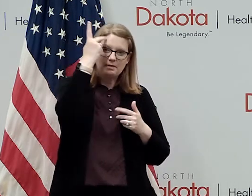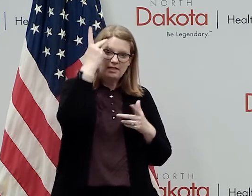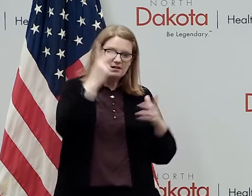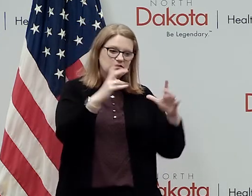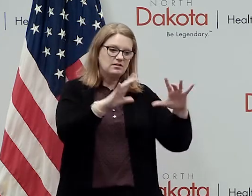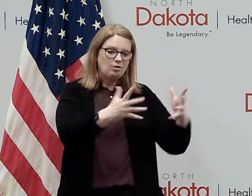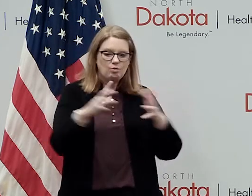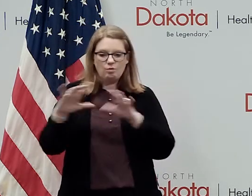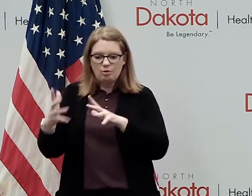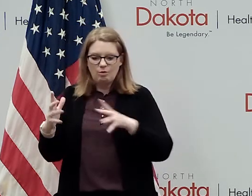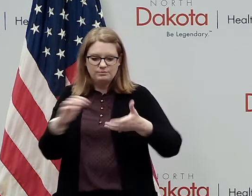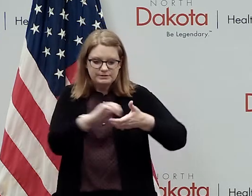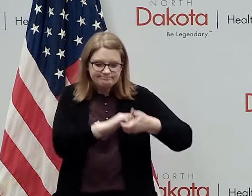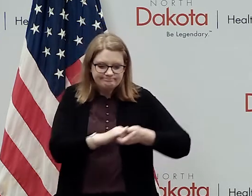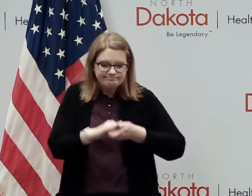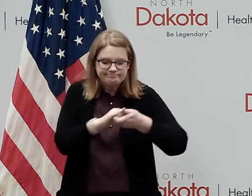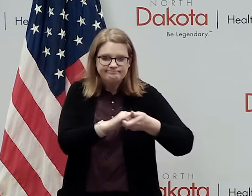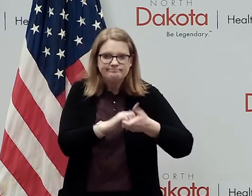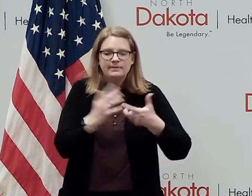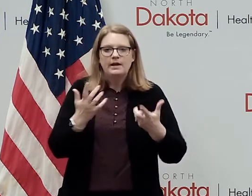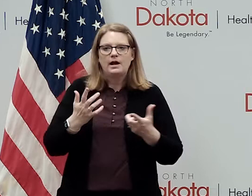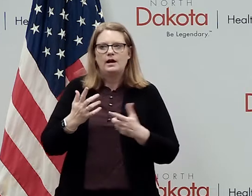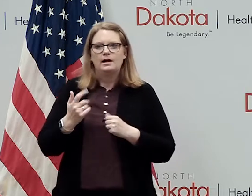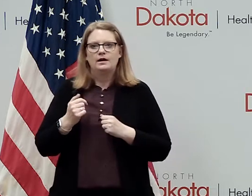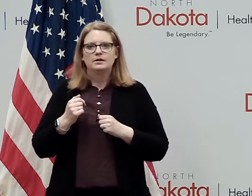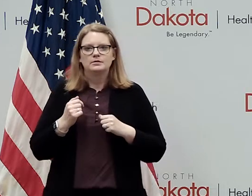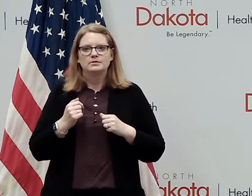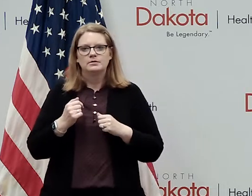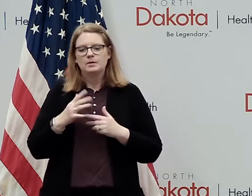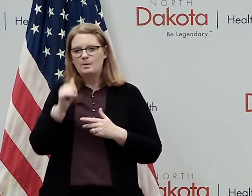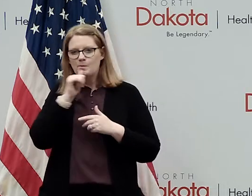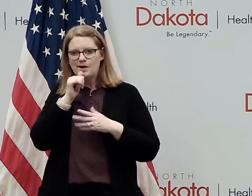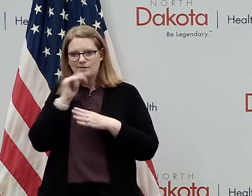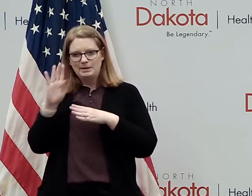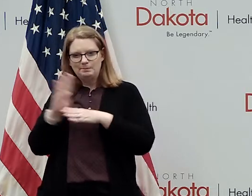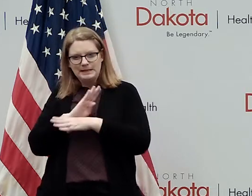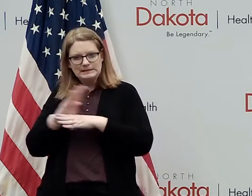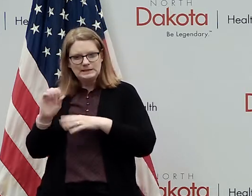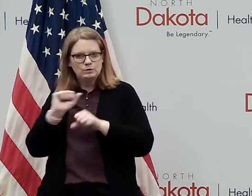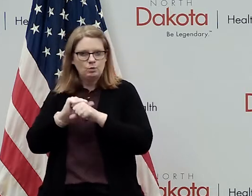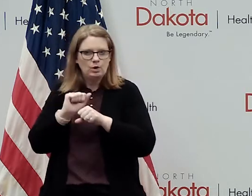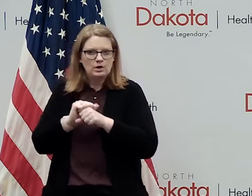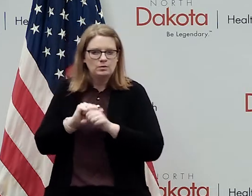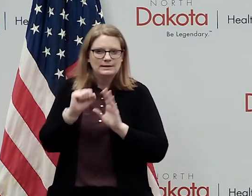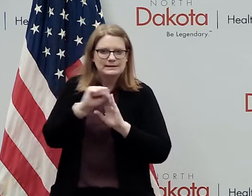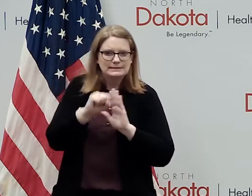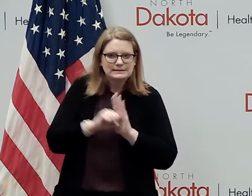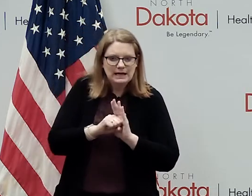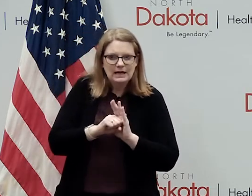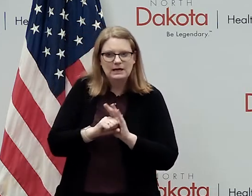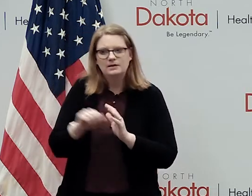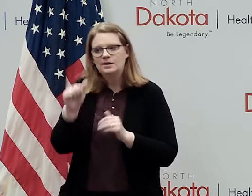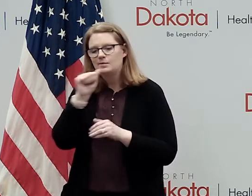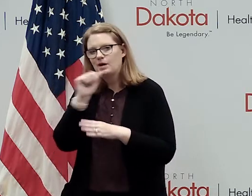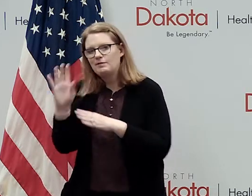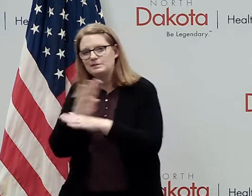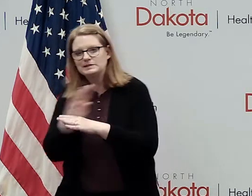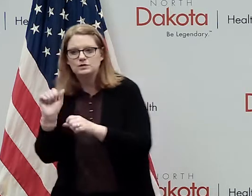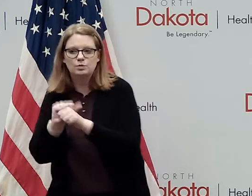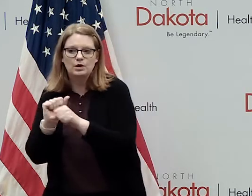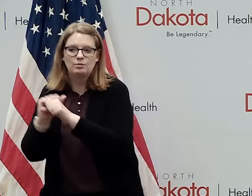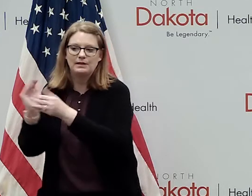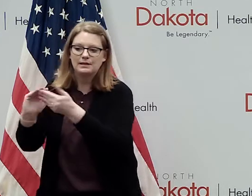subdivisions with the state, whether it is with private industry, with communities, whether it is